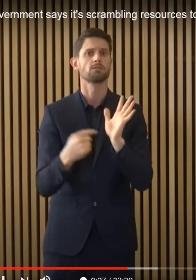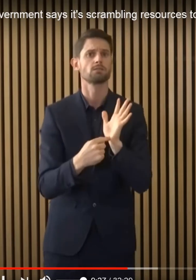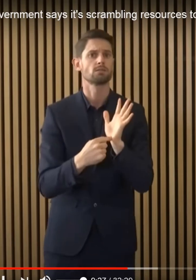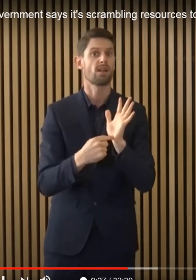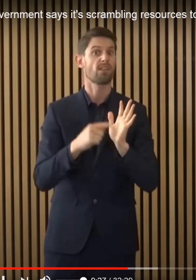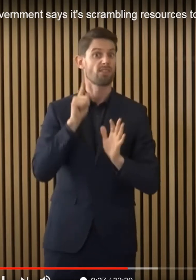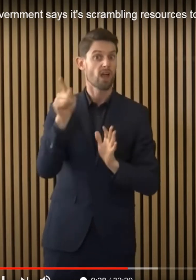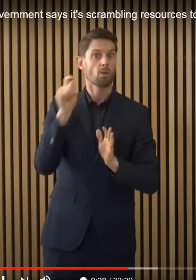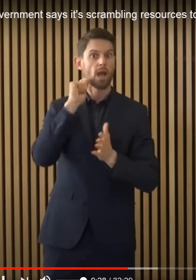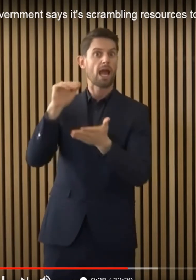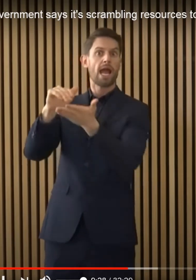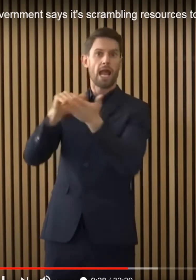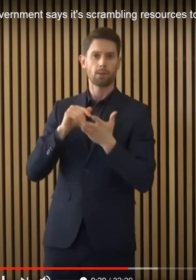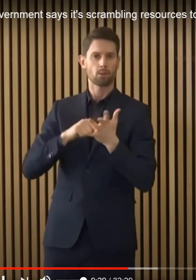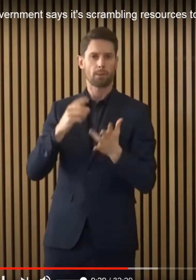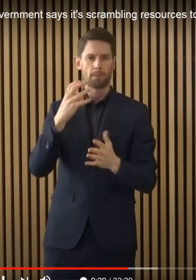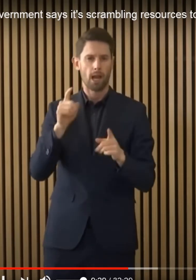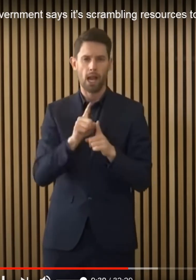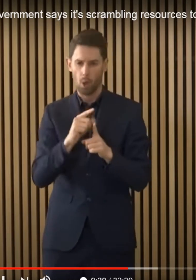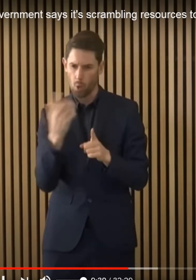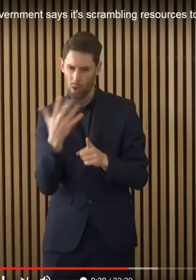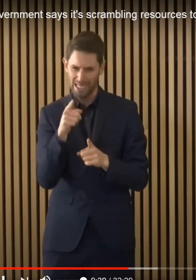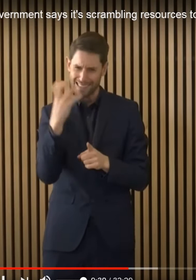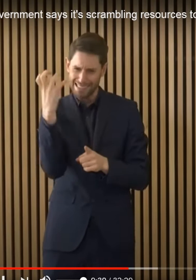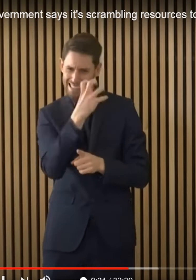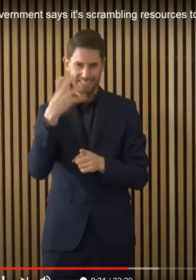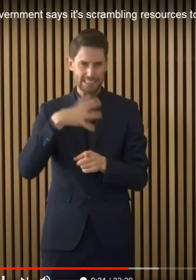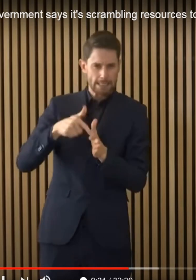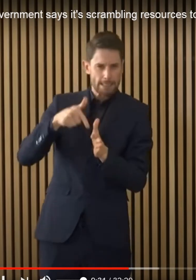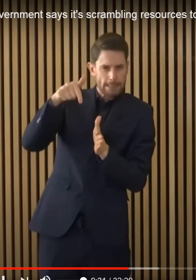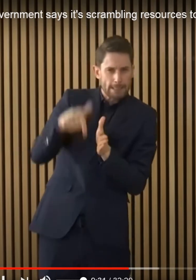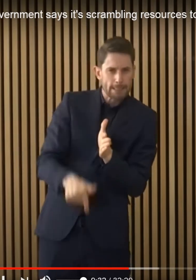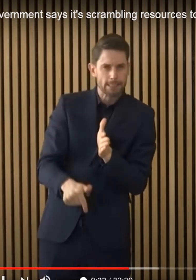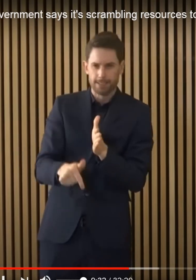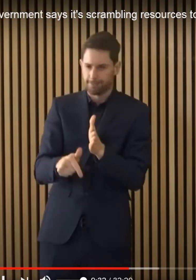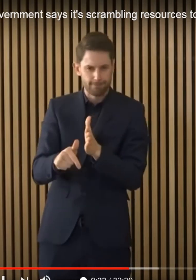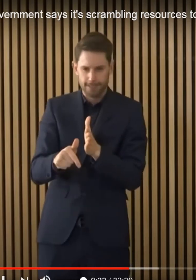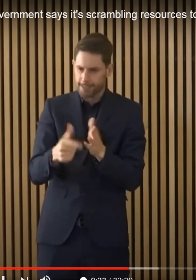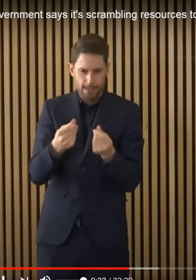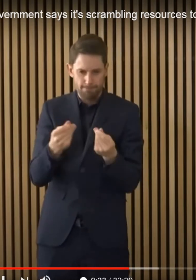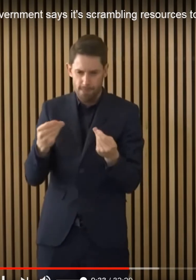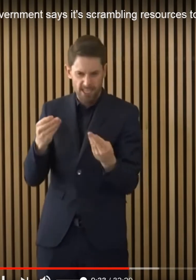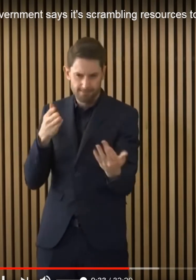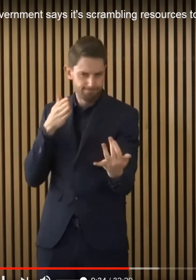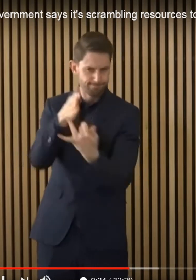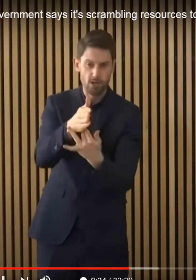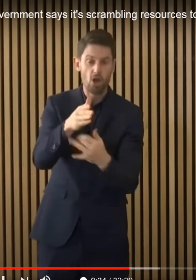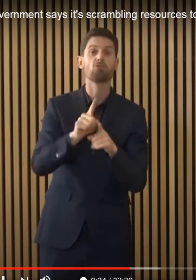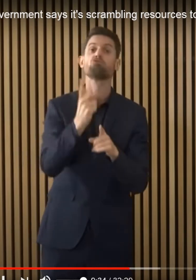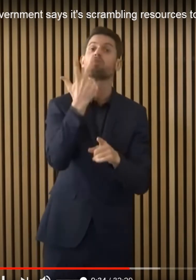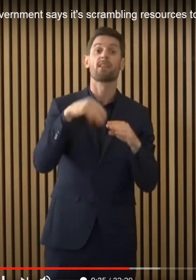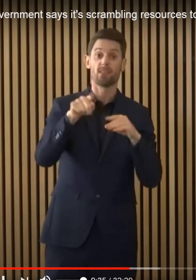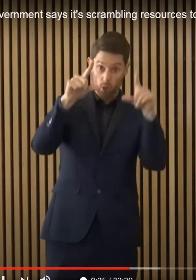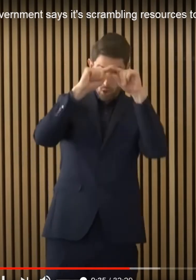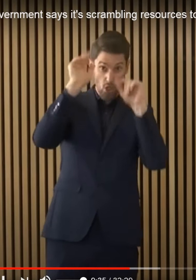our rapid intervention so that when we have these complex outbreaks that escalate quickly,